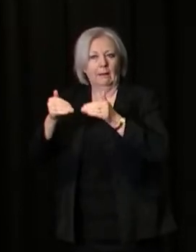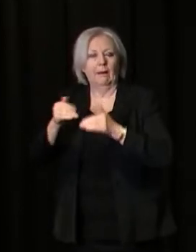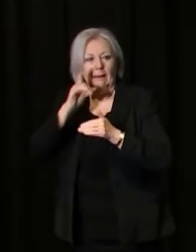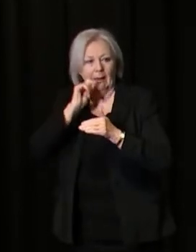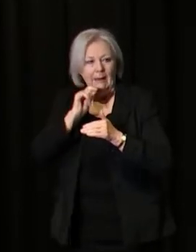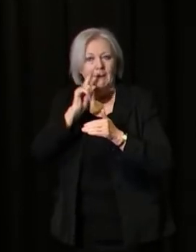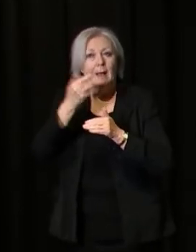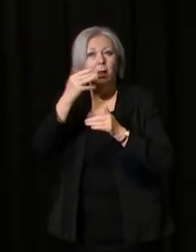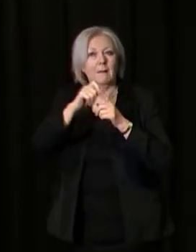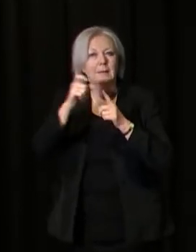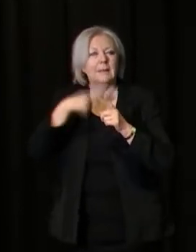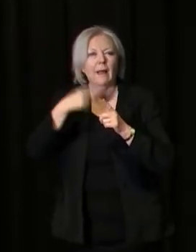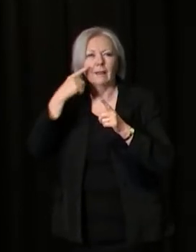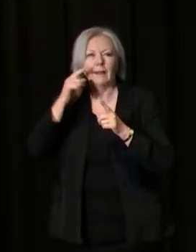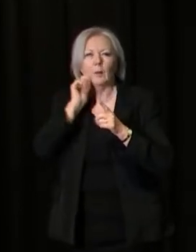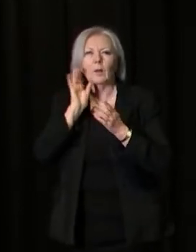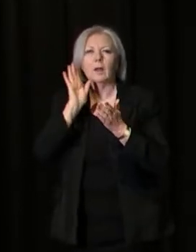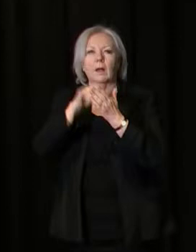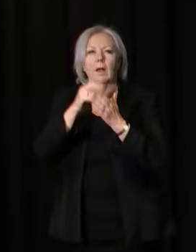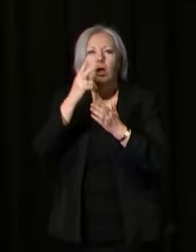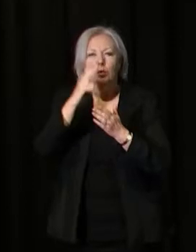then.